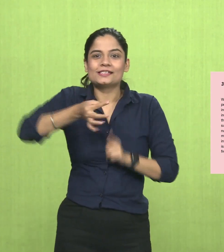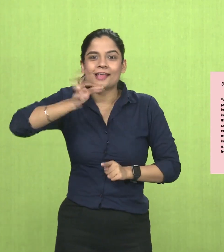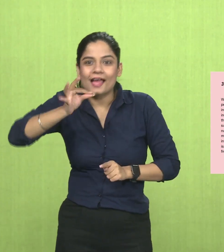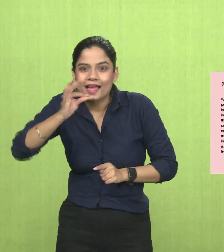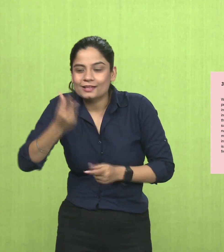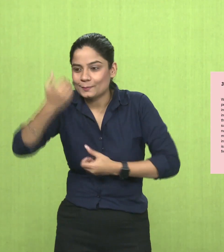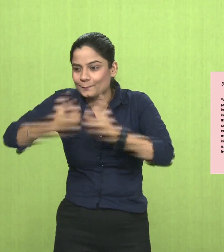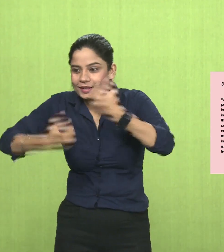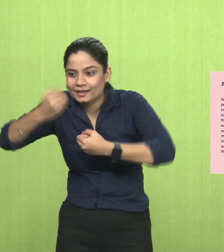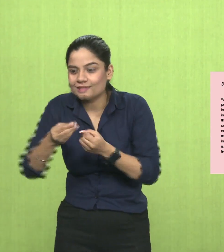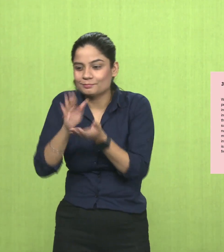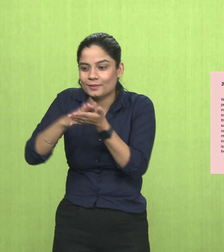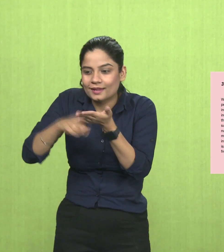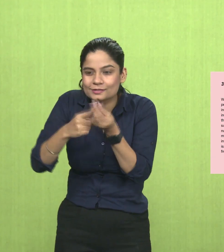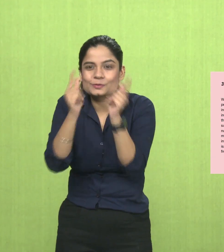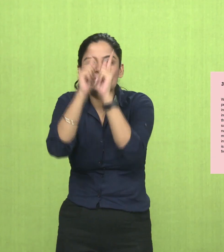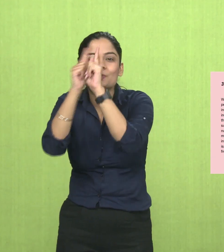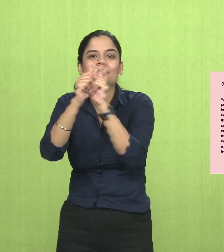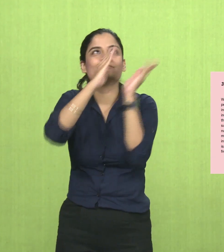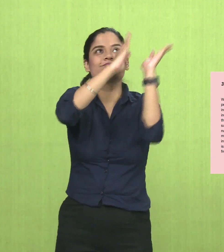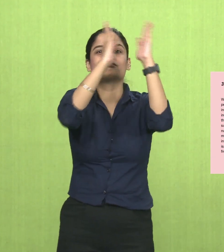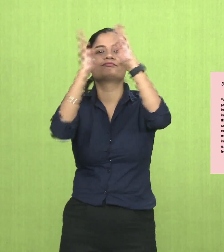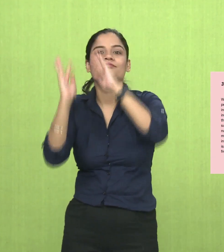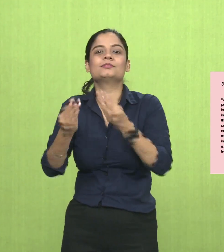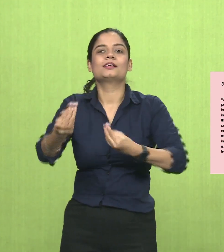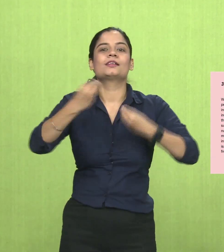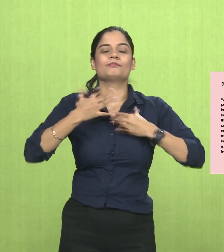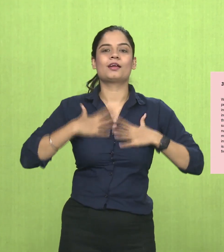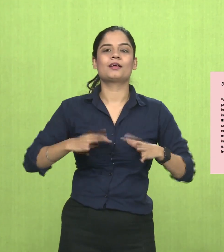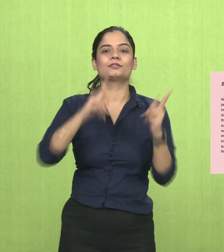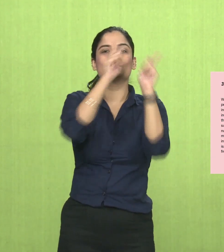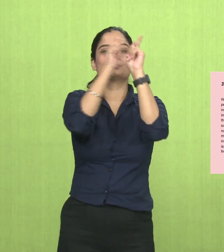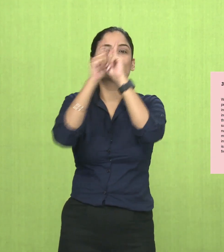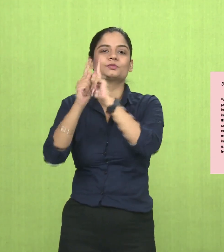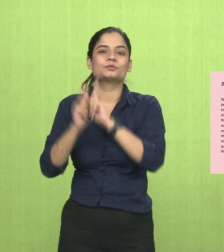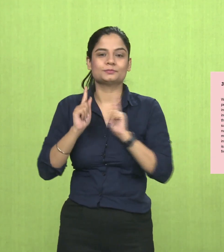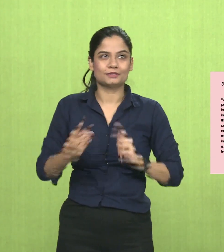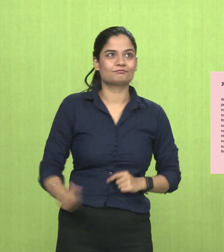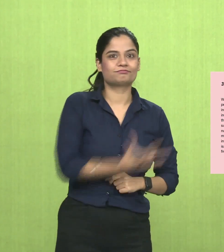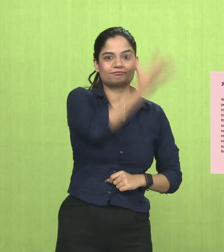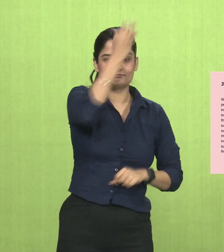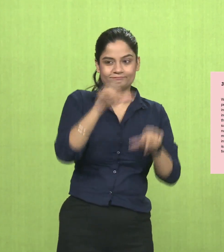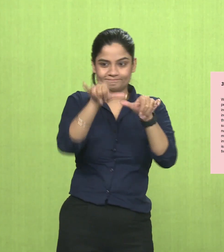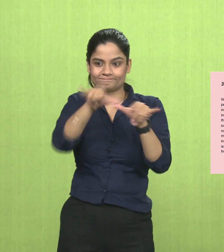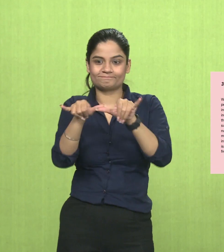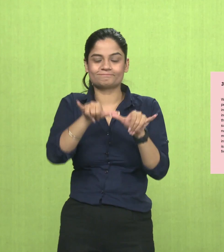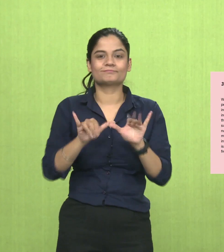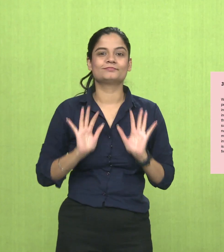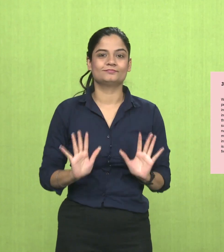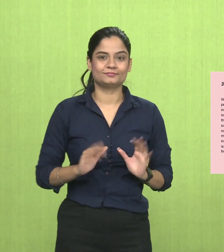after breakfast, take milk in the night after dinner and add value to the main meals, between the